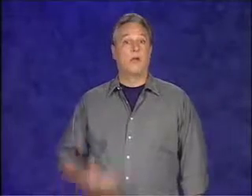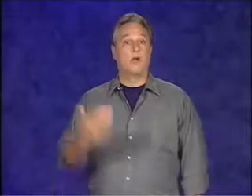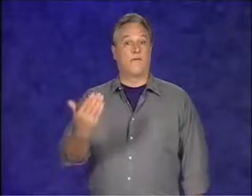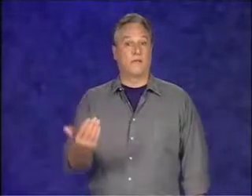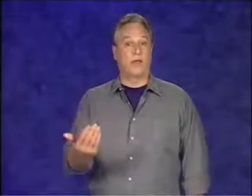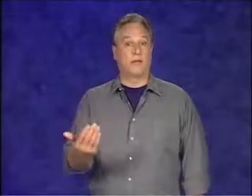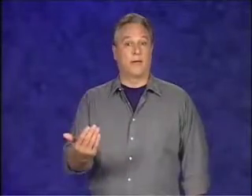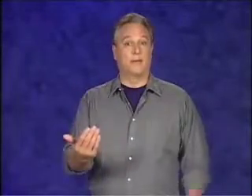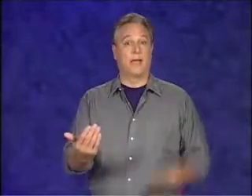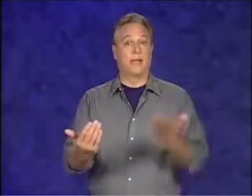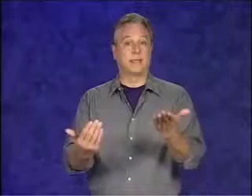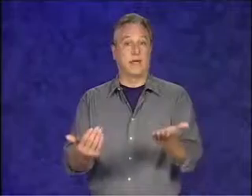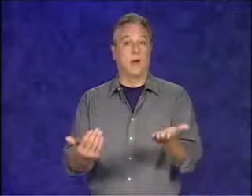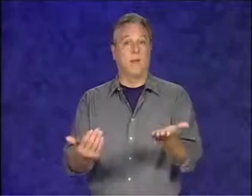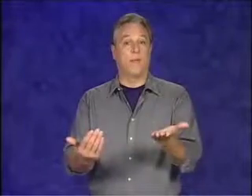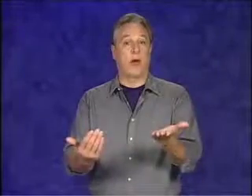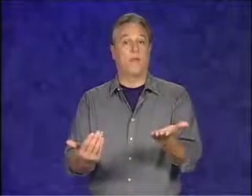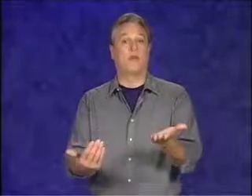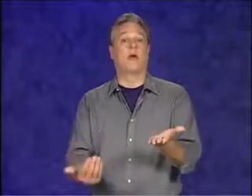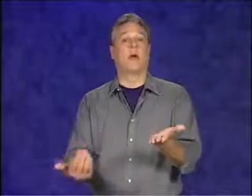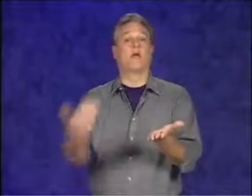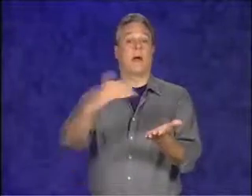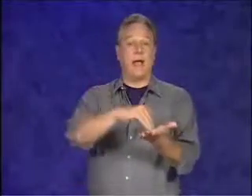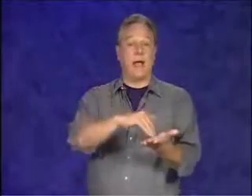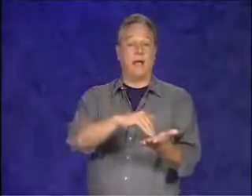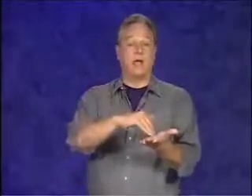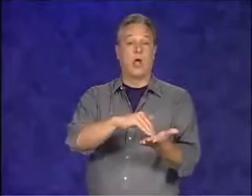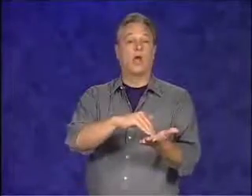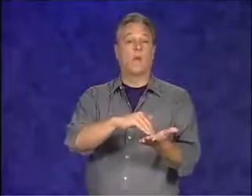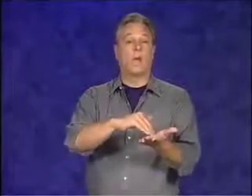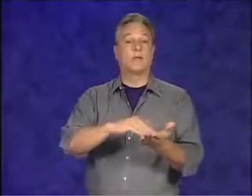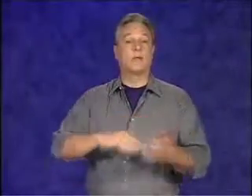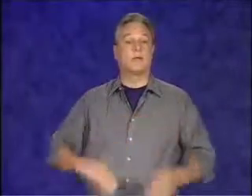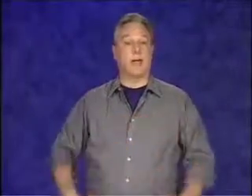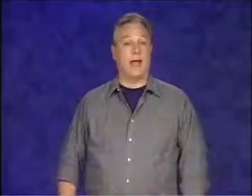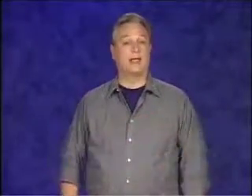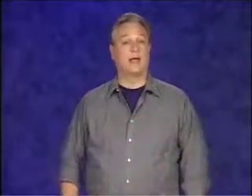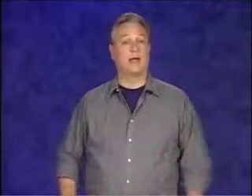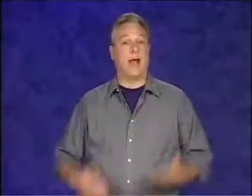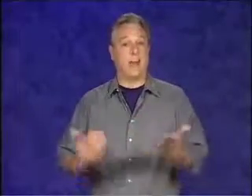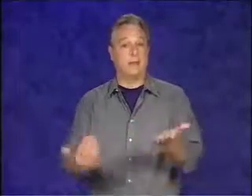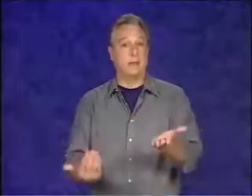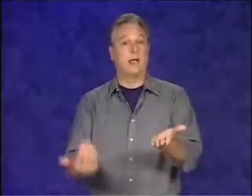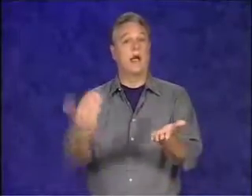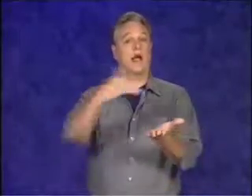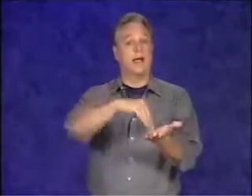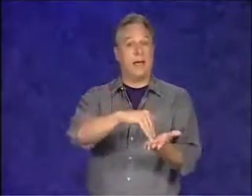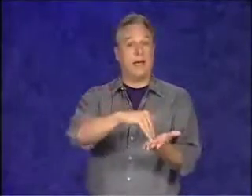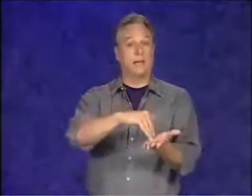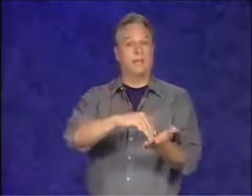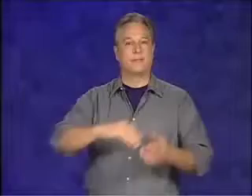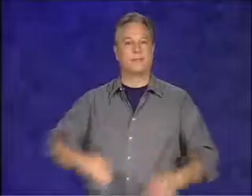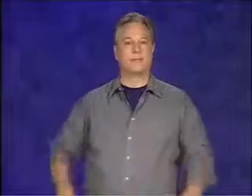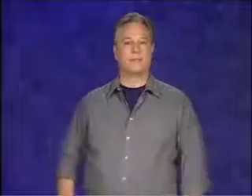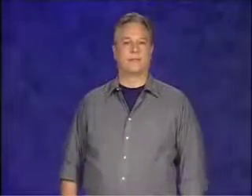Moving your fingertips against the open palm of your other hand represents an action that happens again.